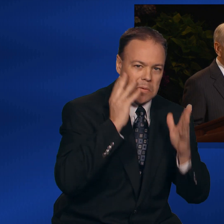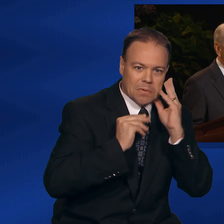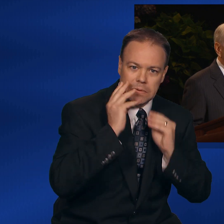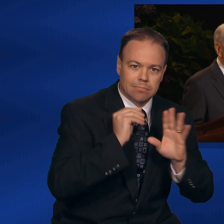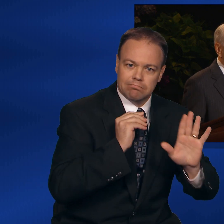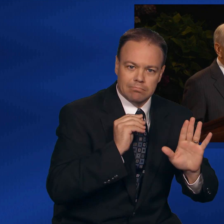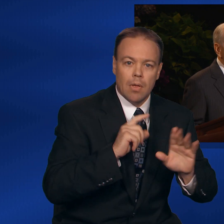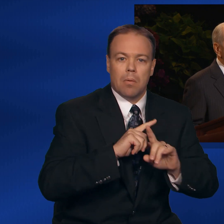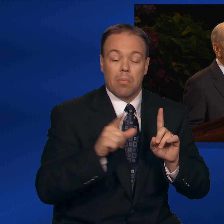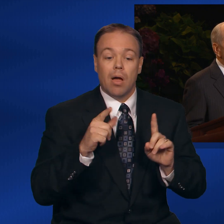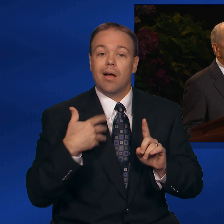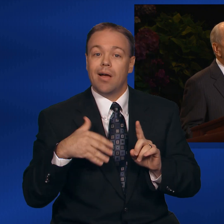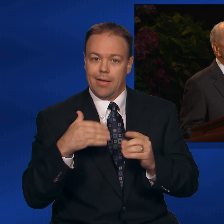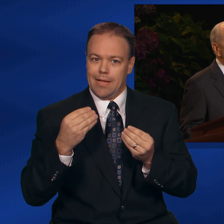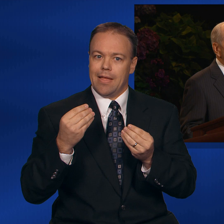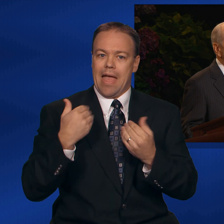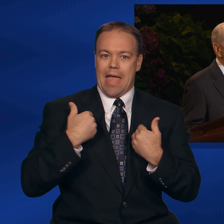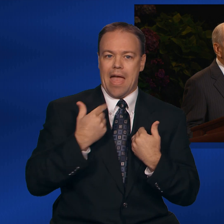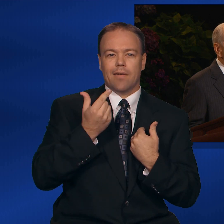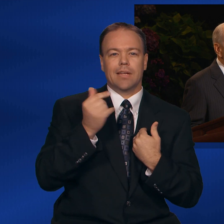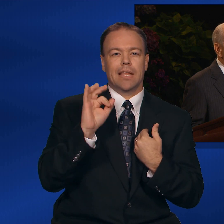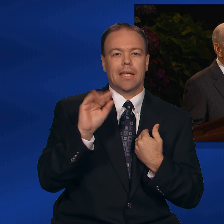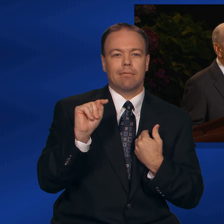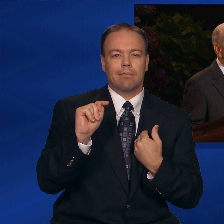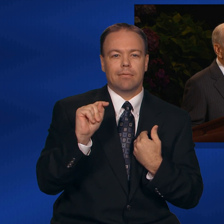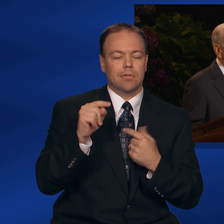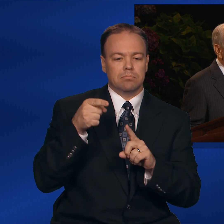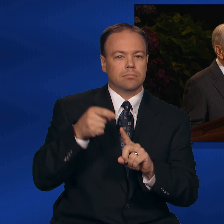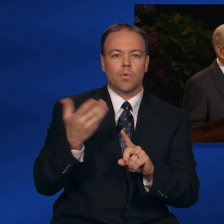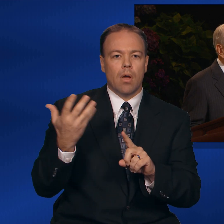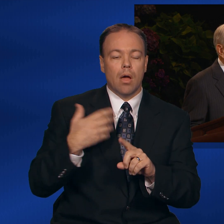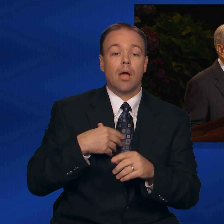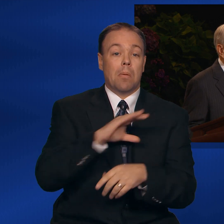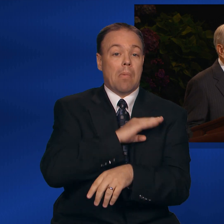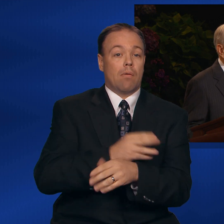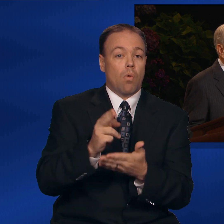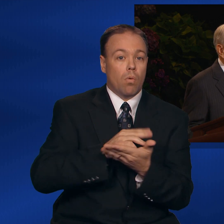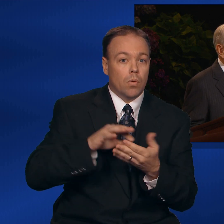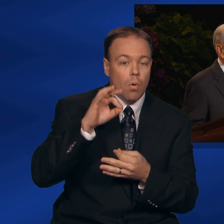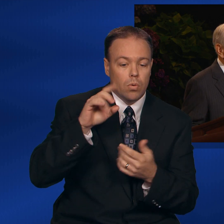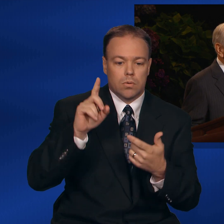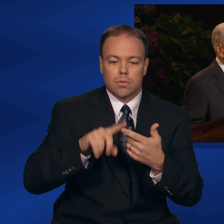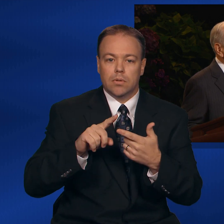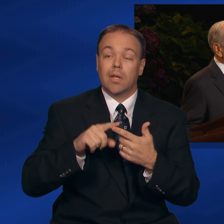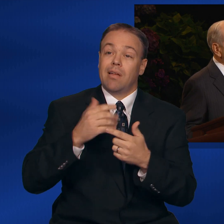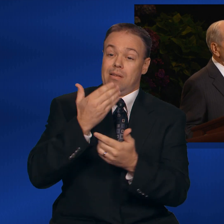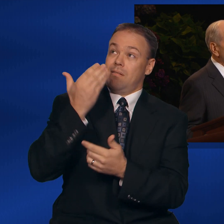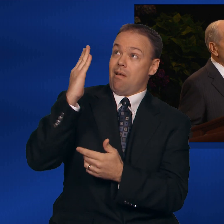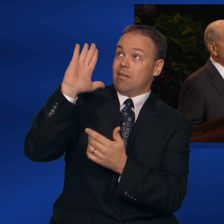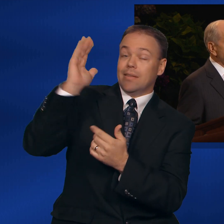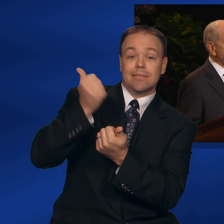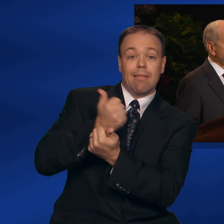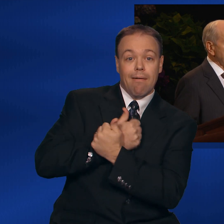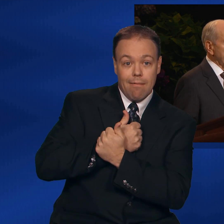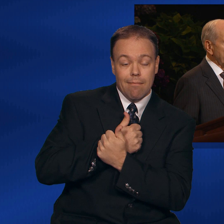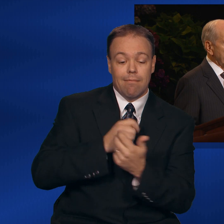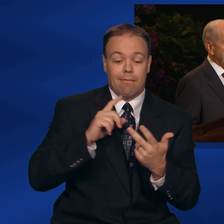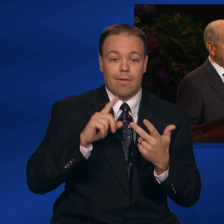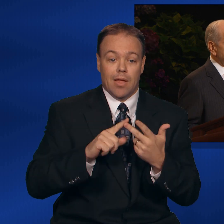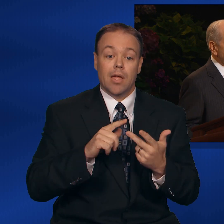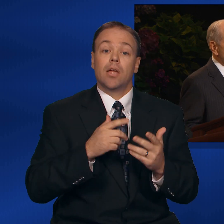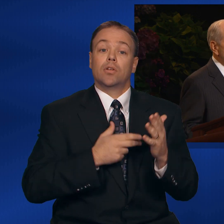gifts, such as the power of the Holy Spirit, the love of God, and testimonies of the